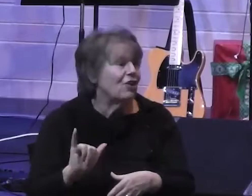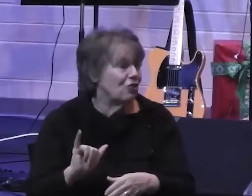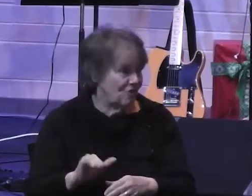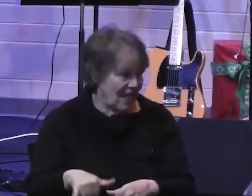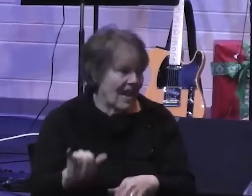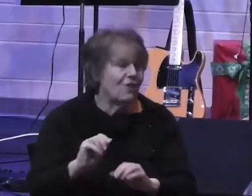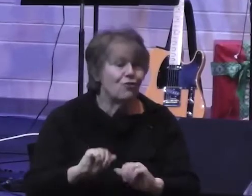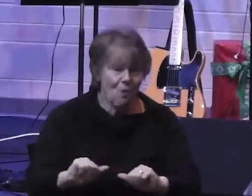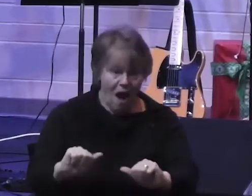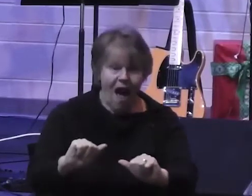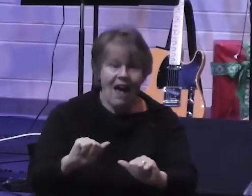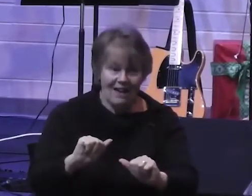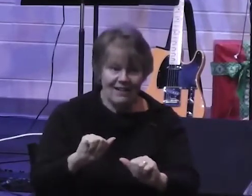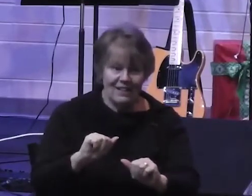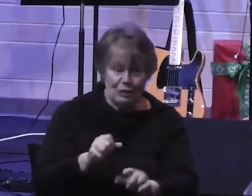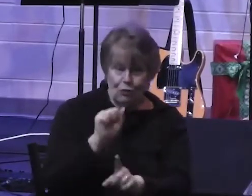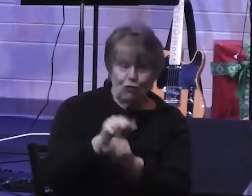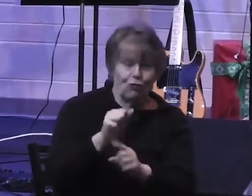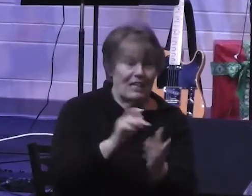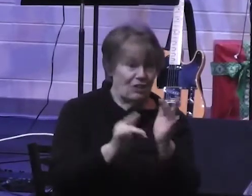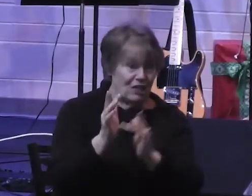at verse 34.